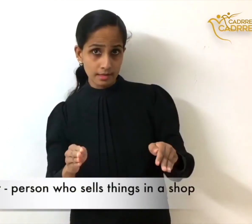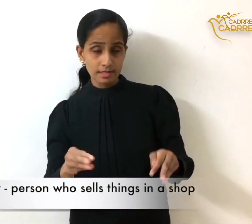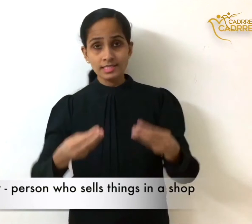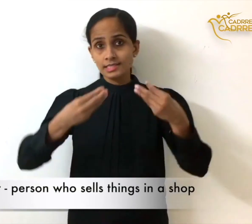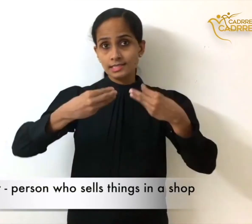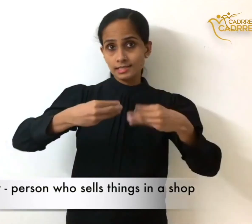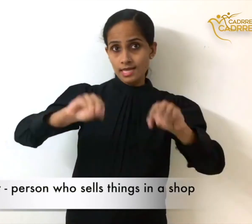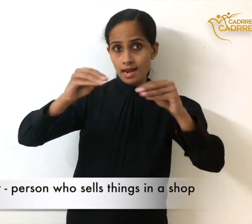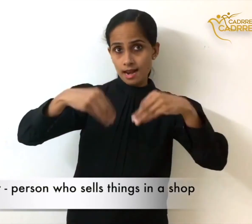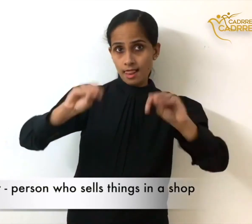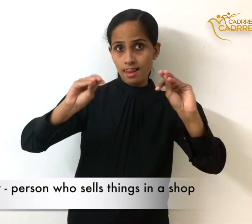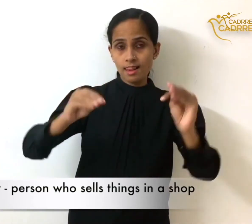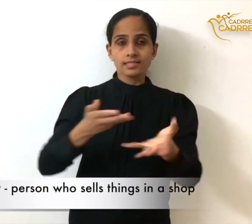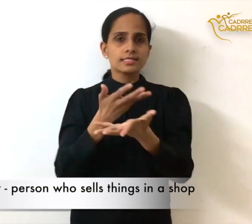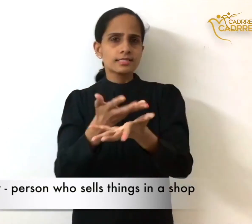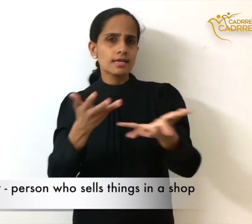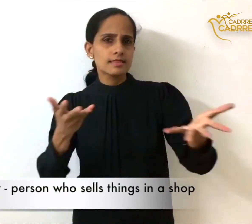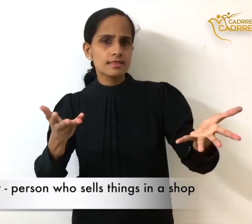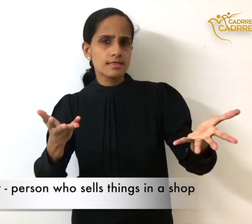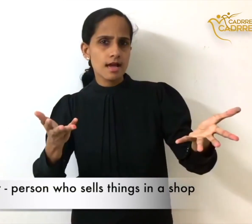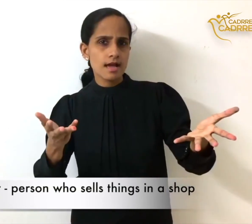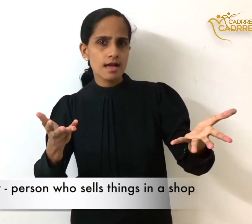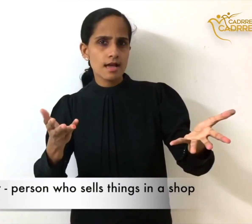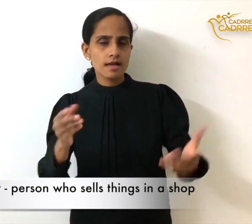Shopkeeper, person who sells things in a shop.